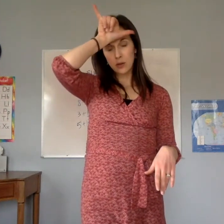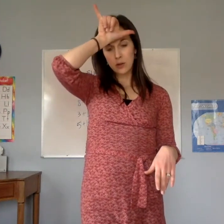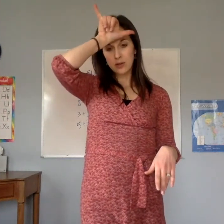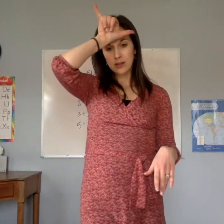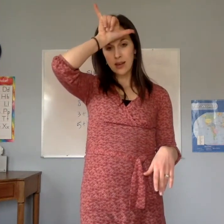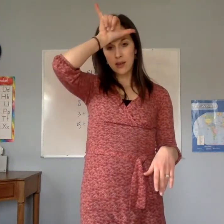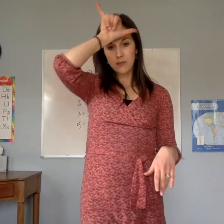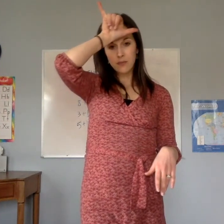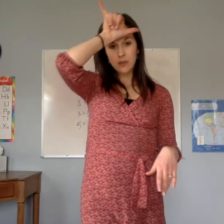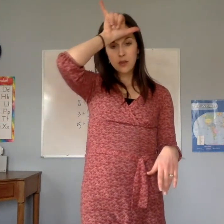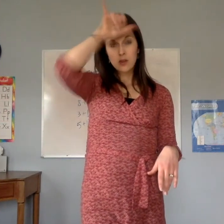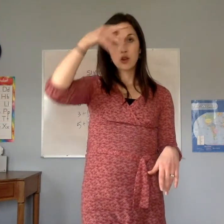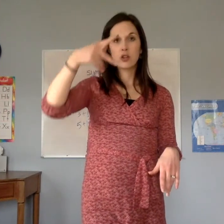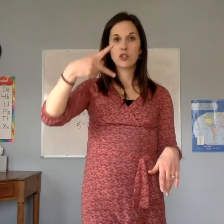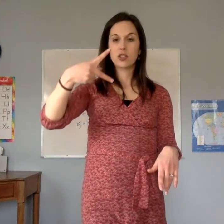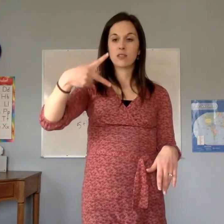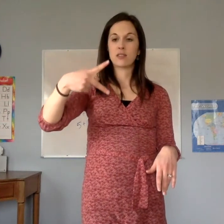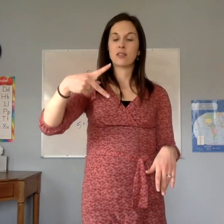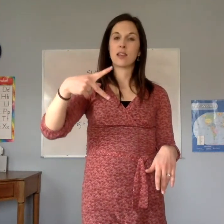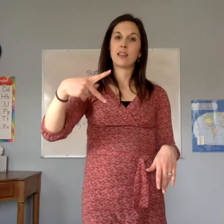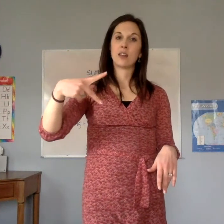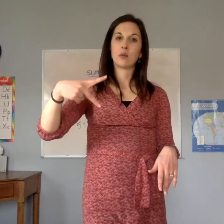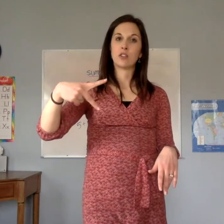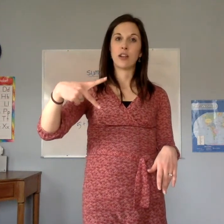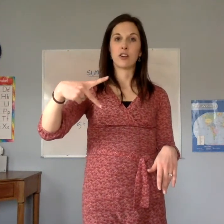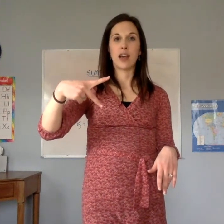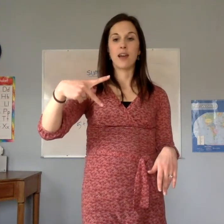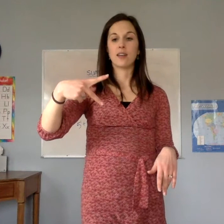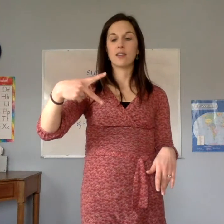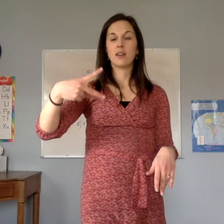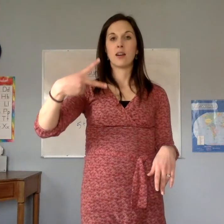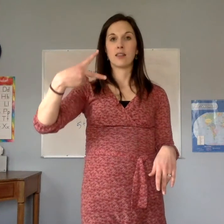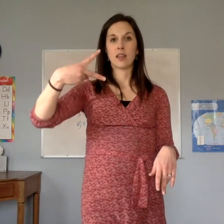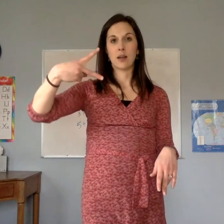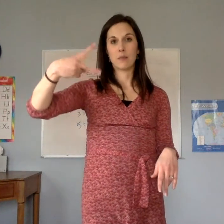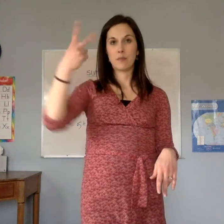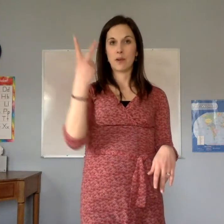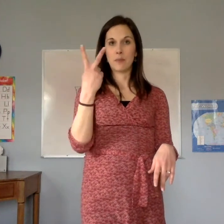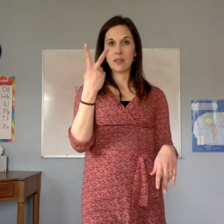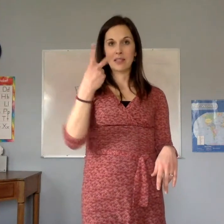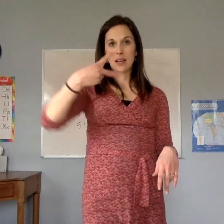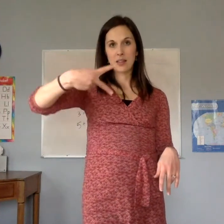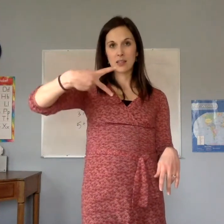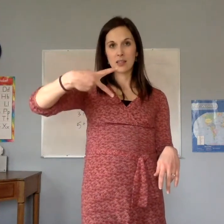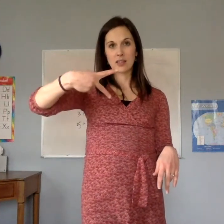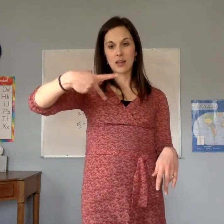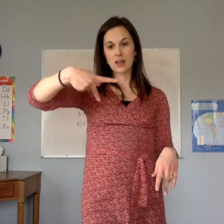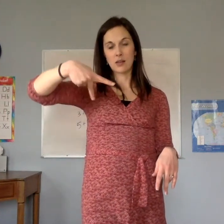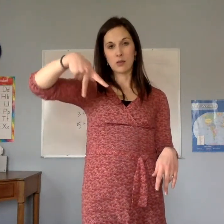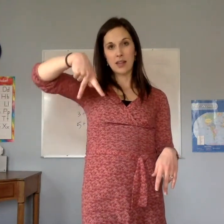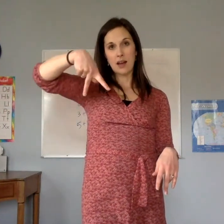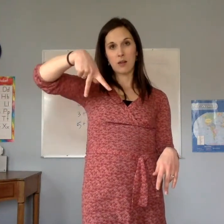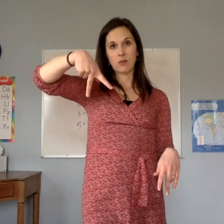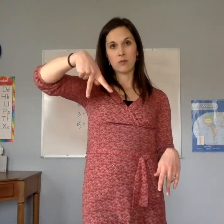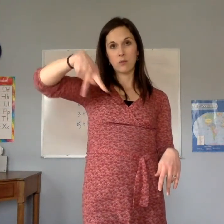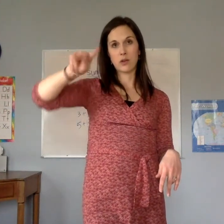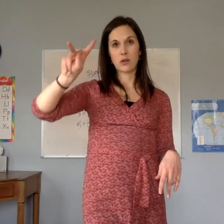bullhorns again. Cush is a sign language letter K. It's like a peace sign to the side or down with your